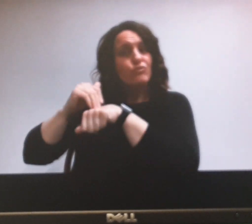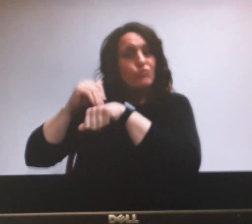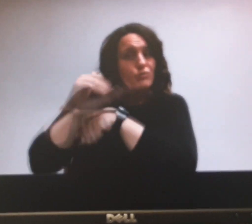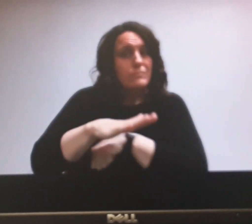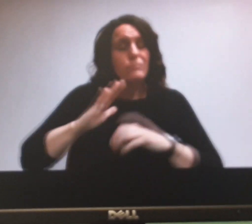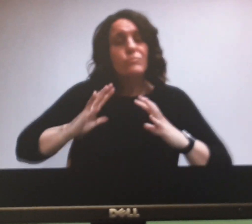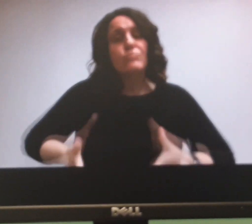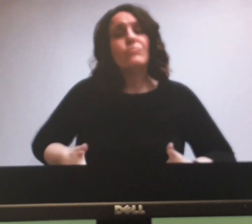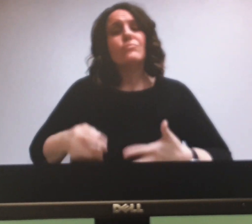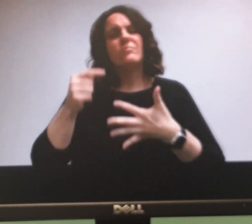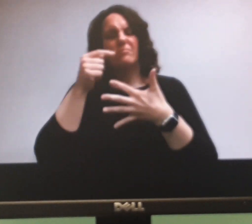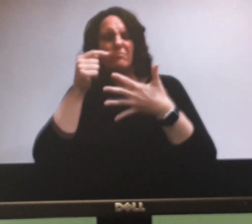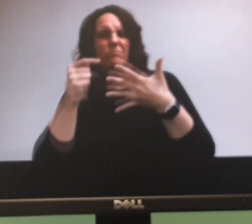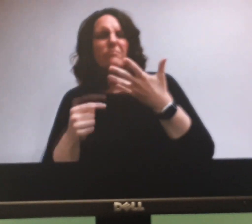bill